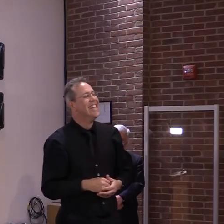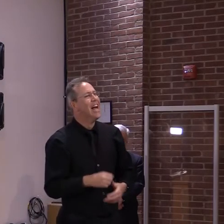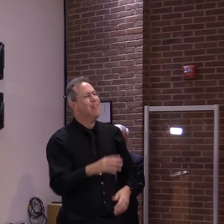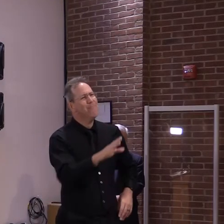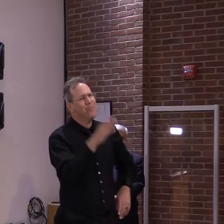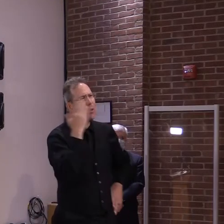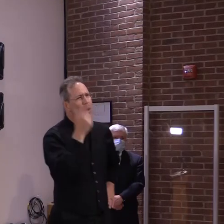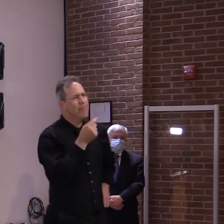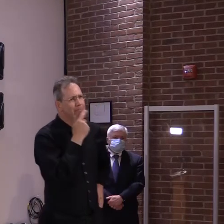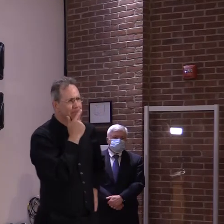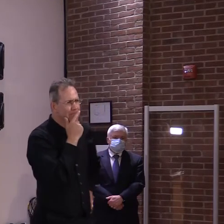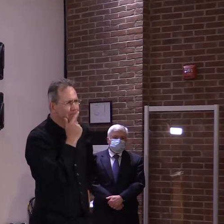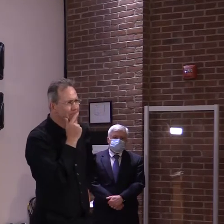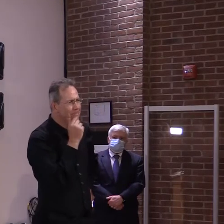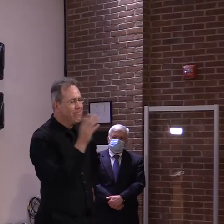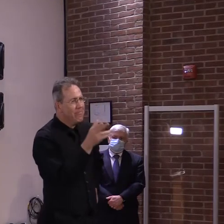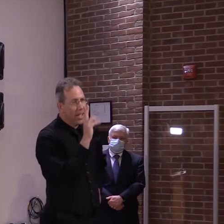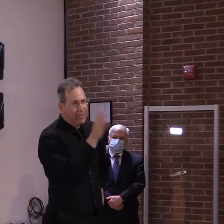to be honest,